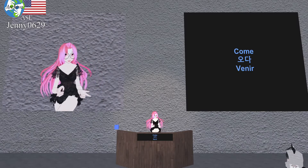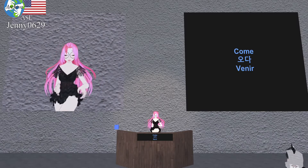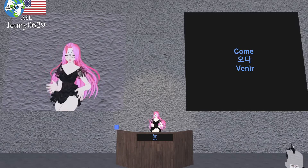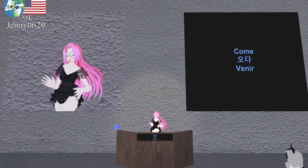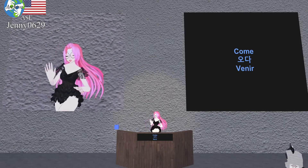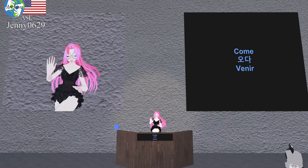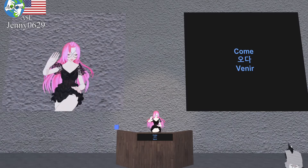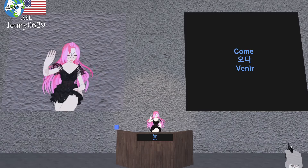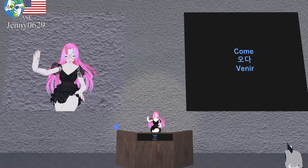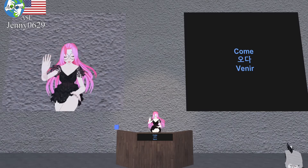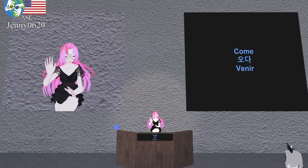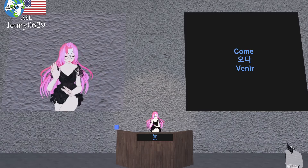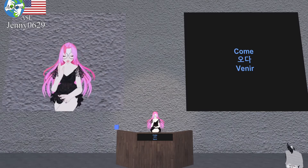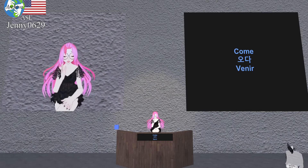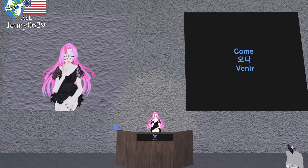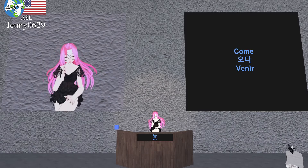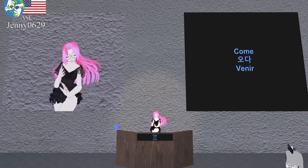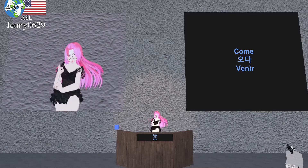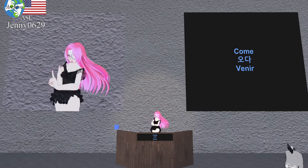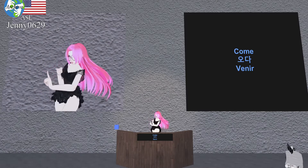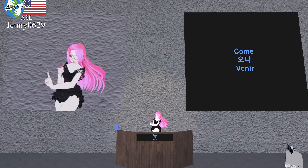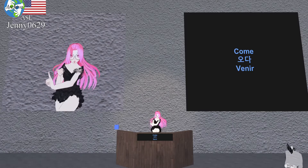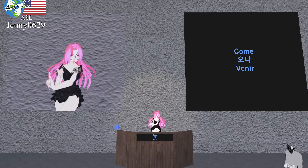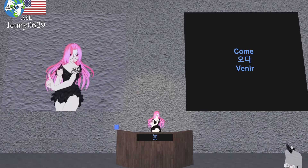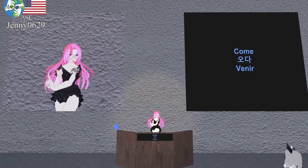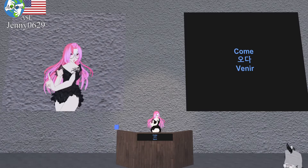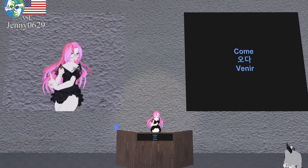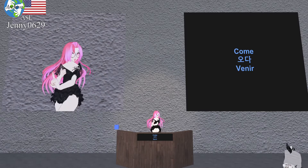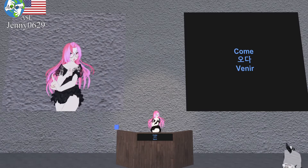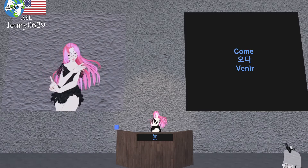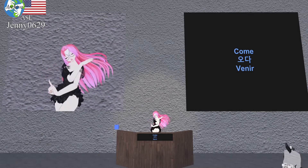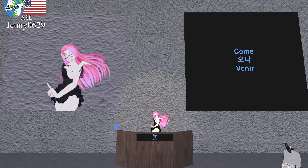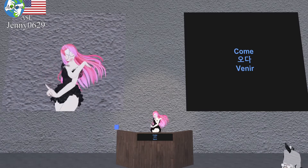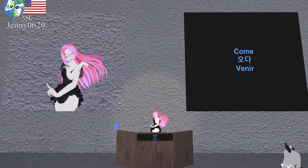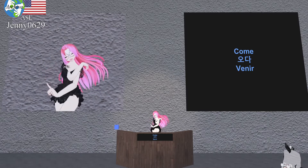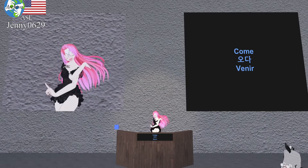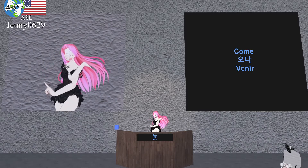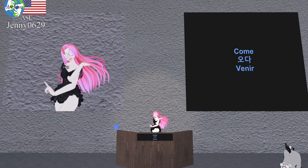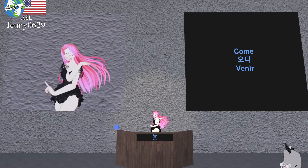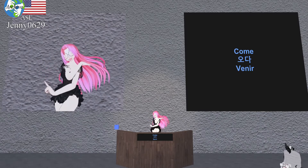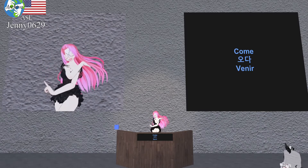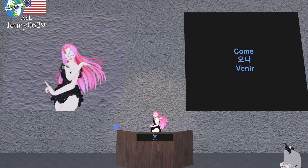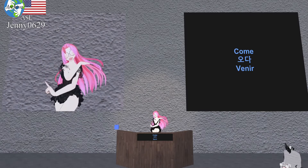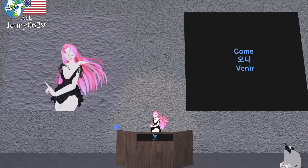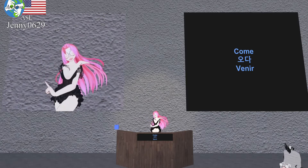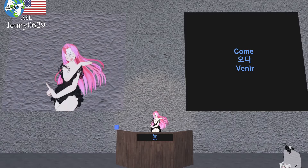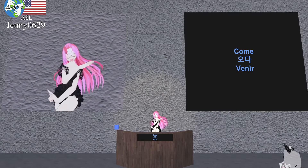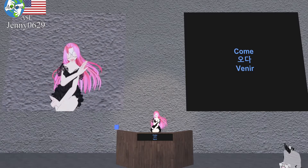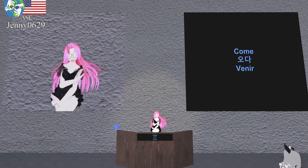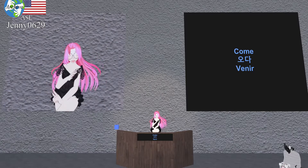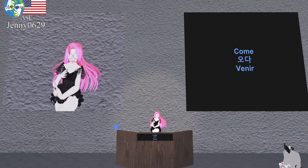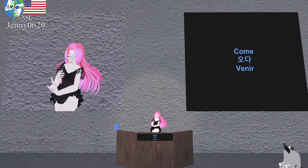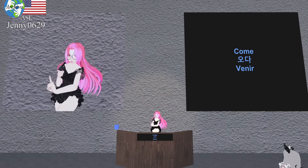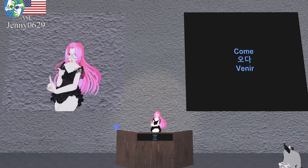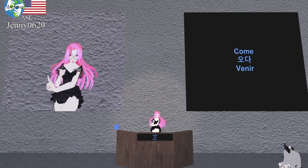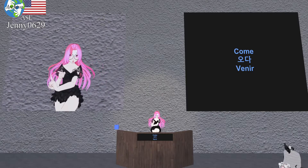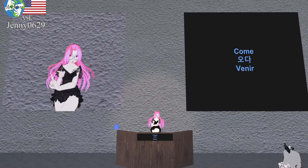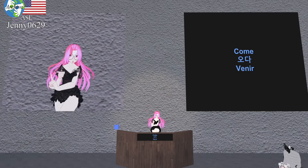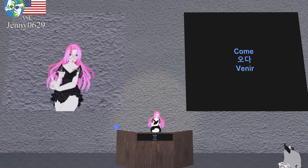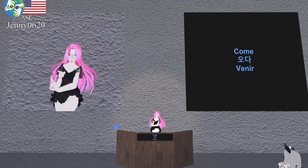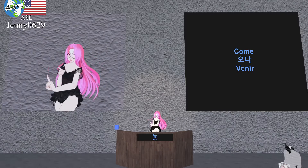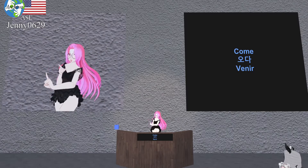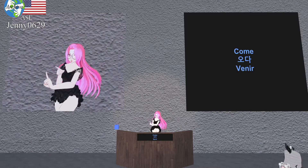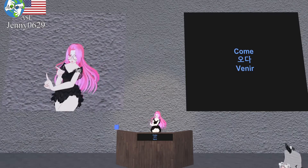another person comes in, let's say his mom, then I could point then. I would be sure to point because I want to really reiterate this